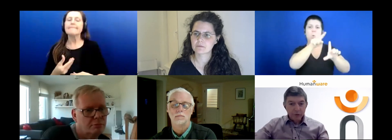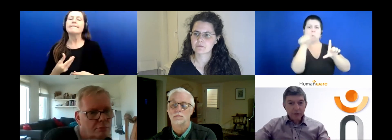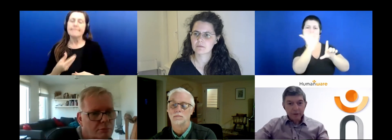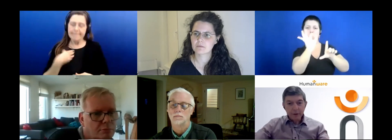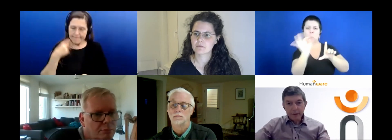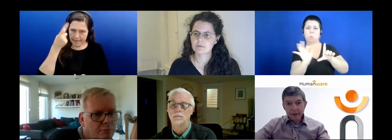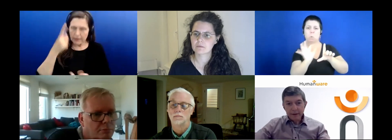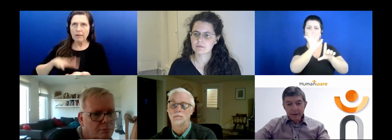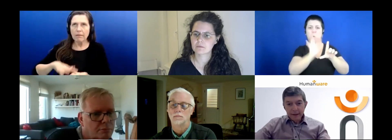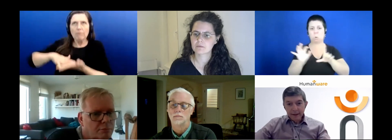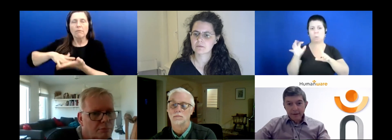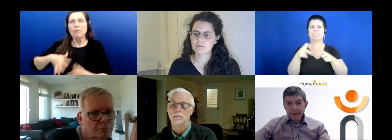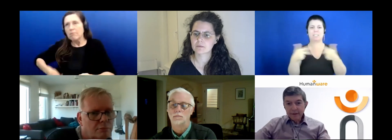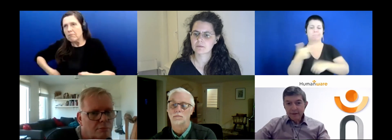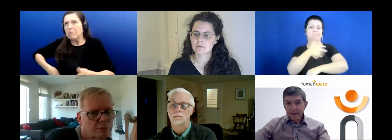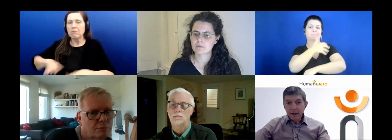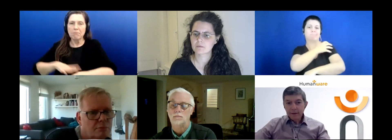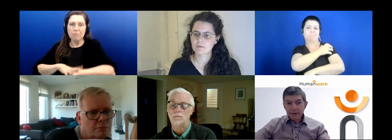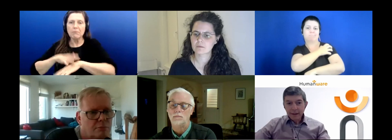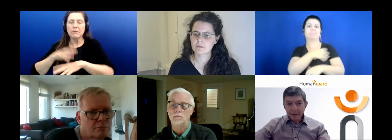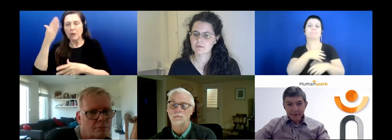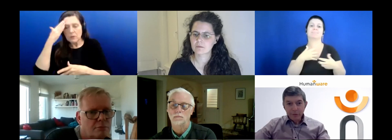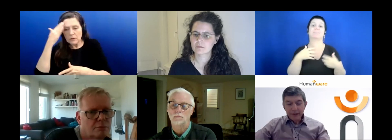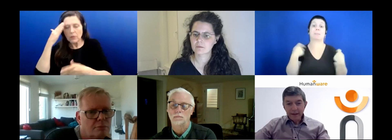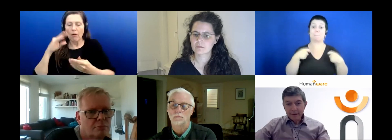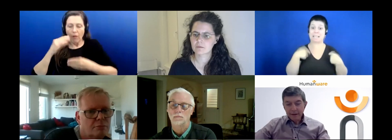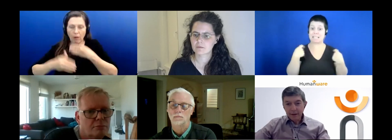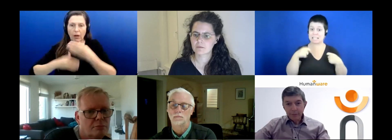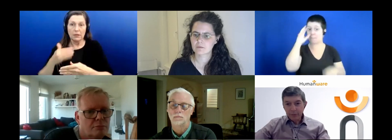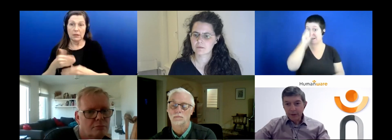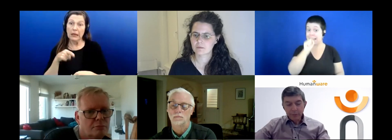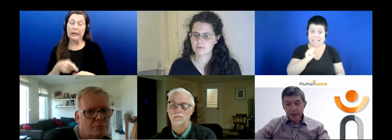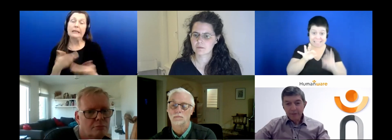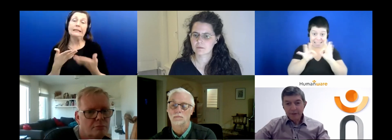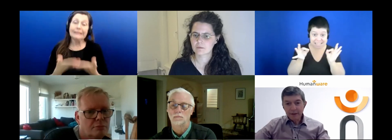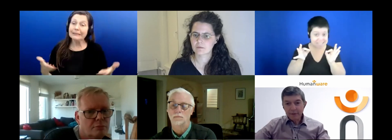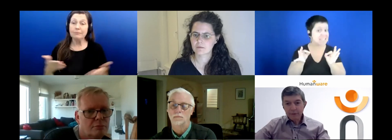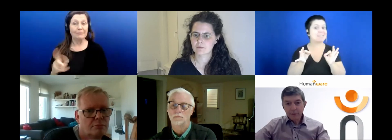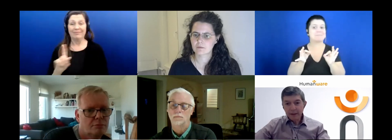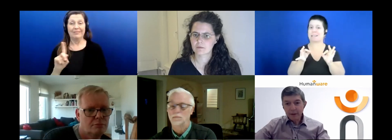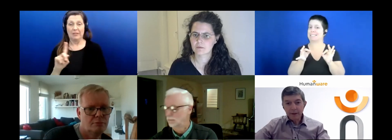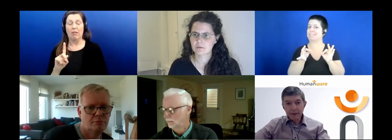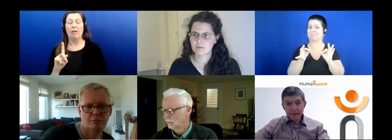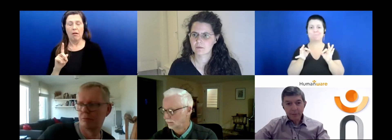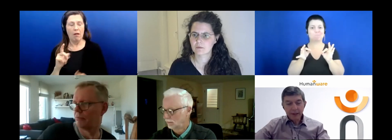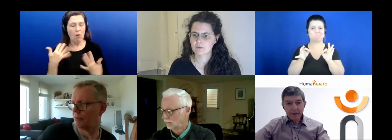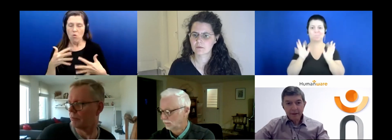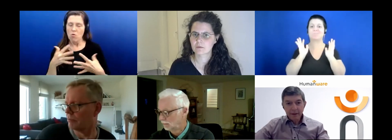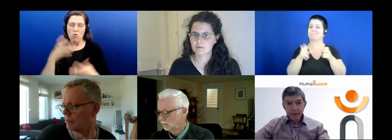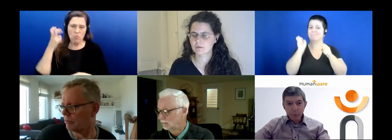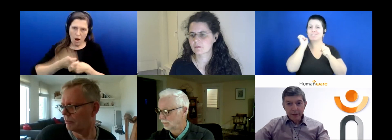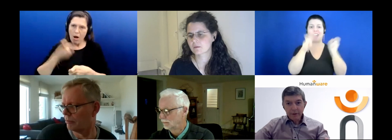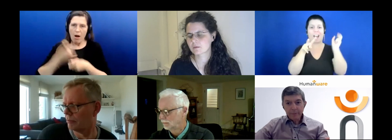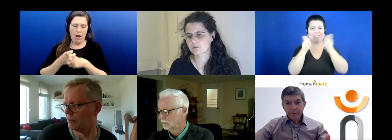tactile vibrations and all that. And this is not a simple task. We have seen so many of these in the